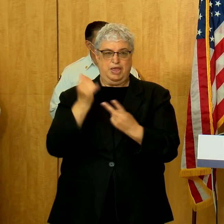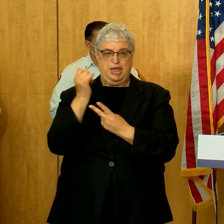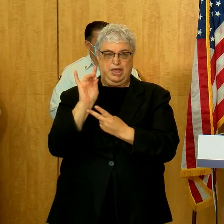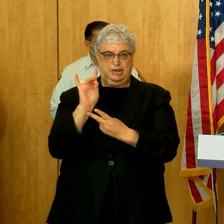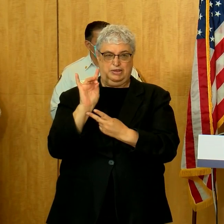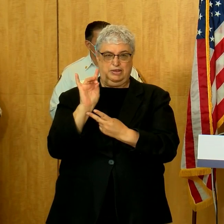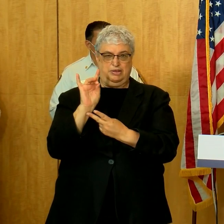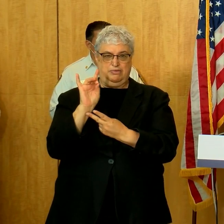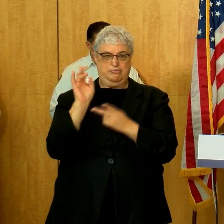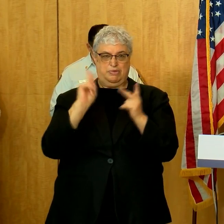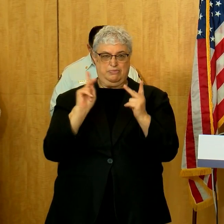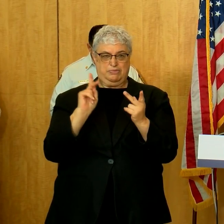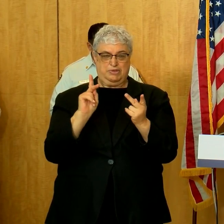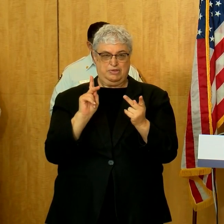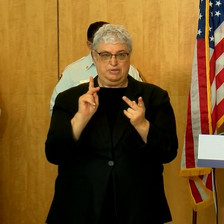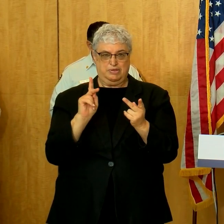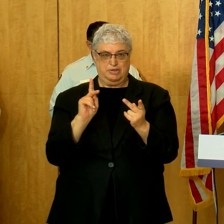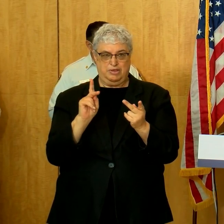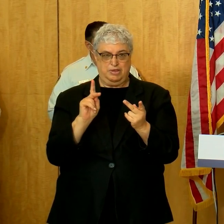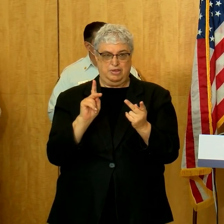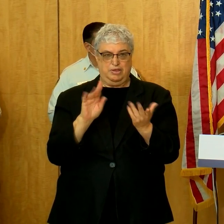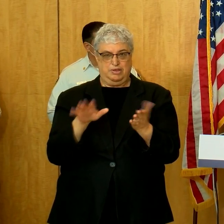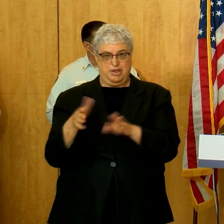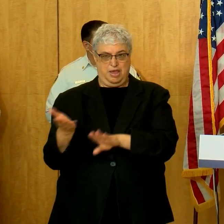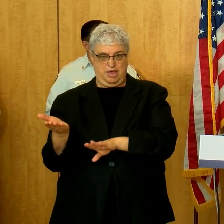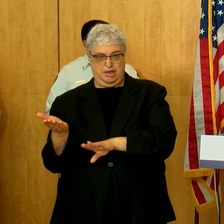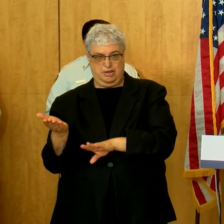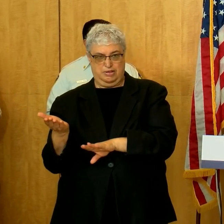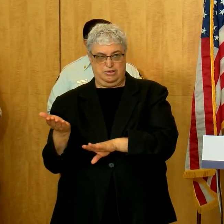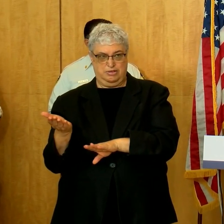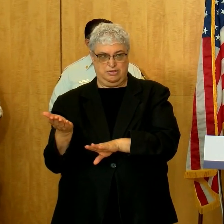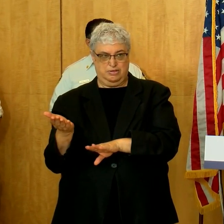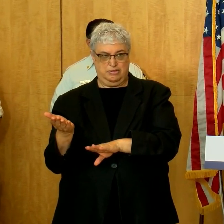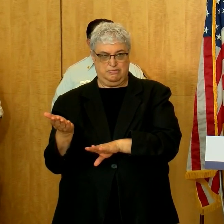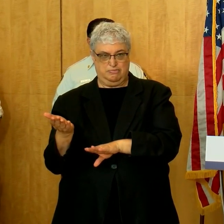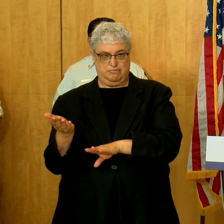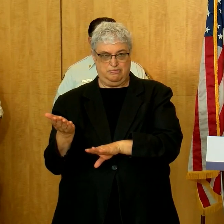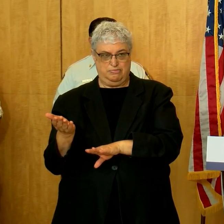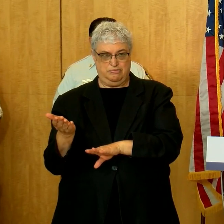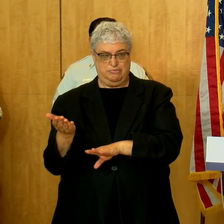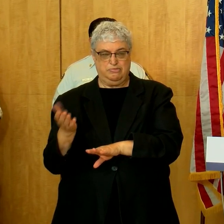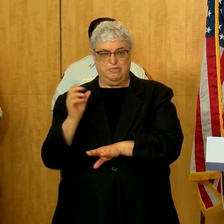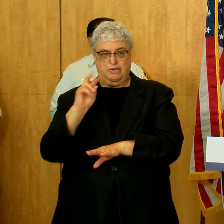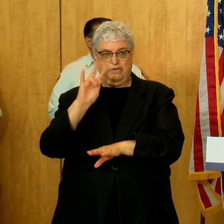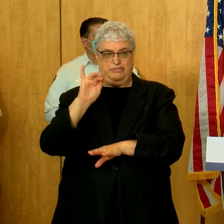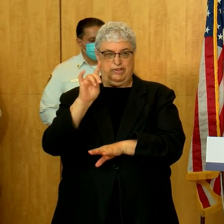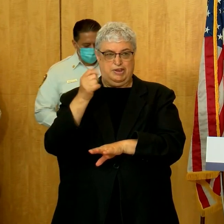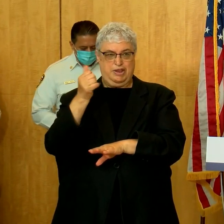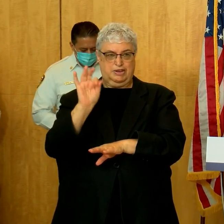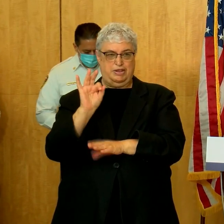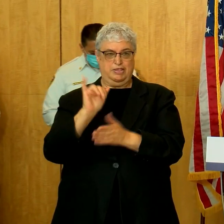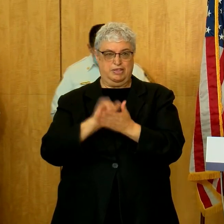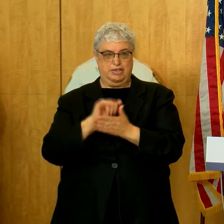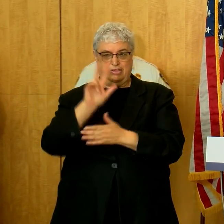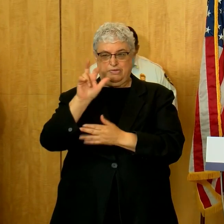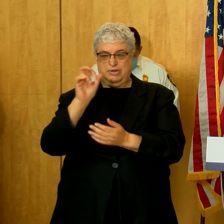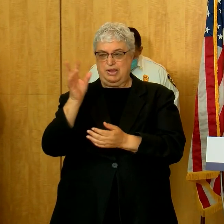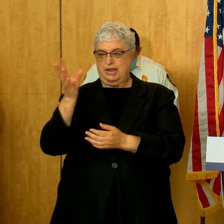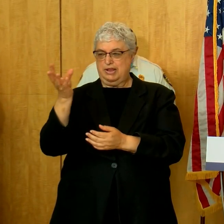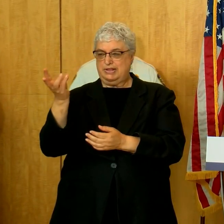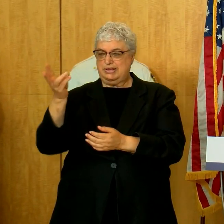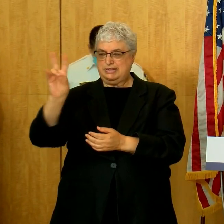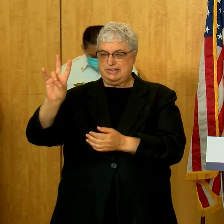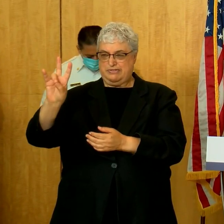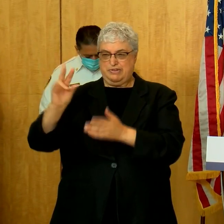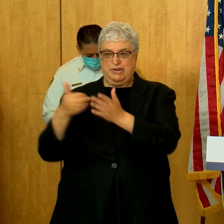18 people who have died as it relates to COVID-19. So that's